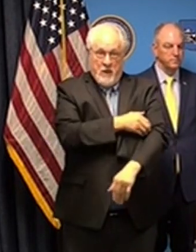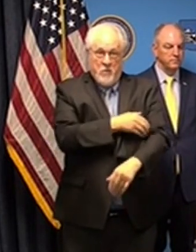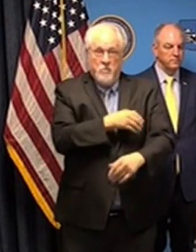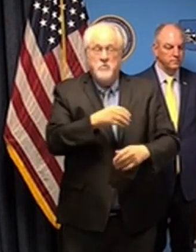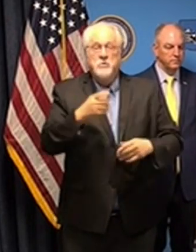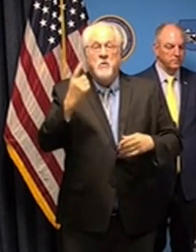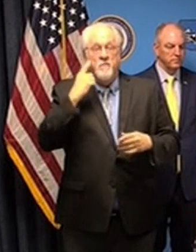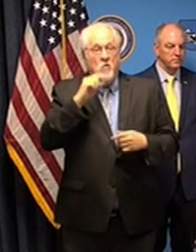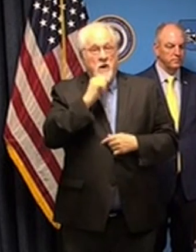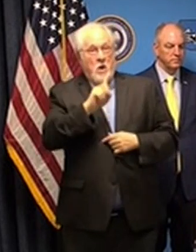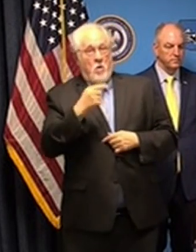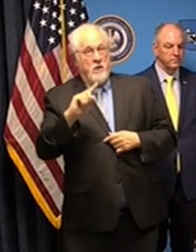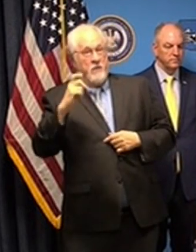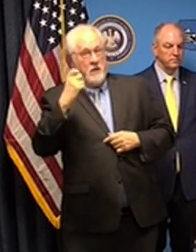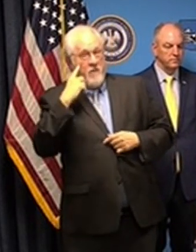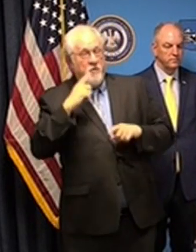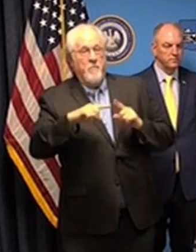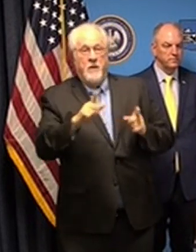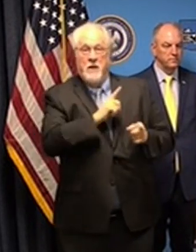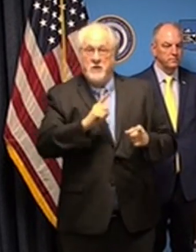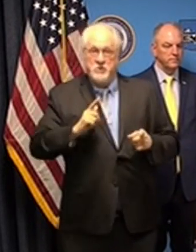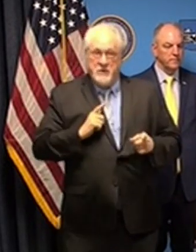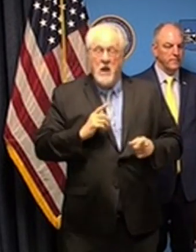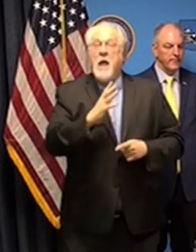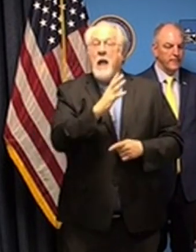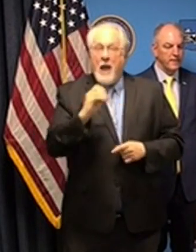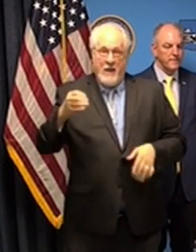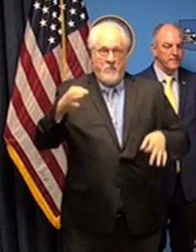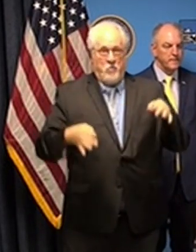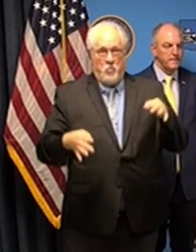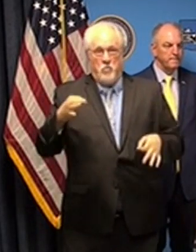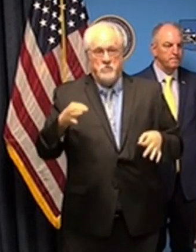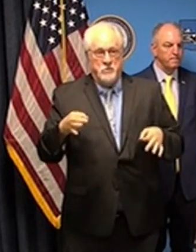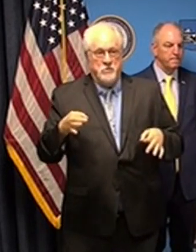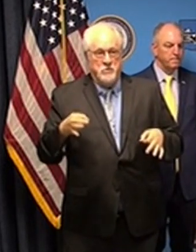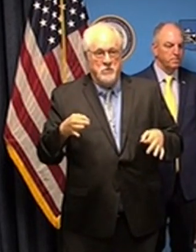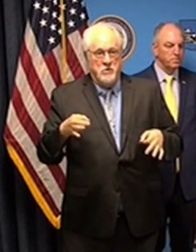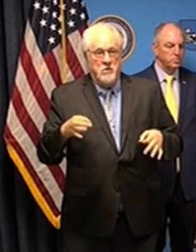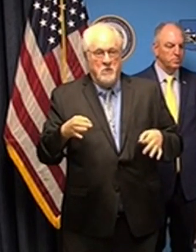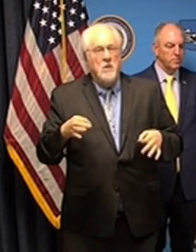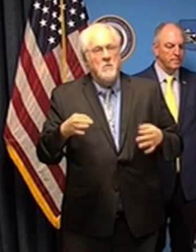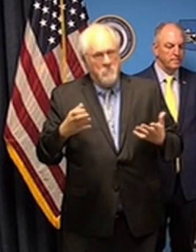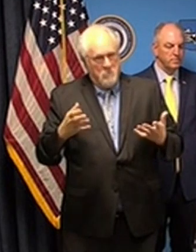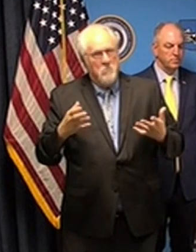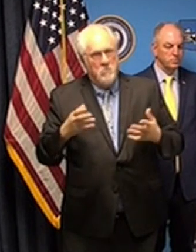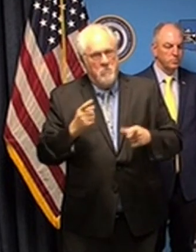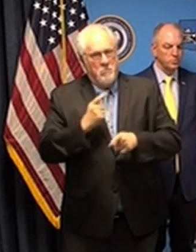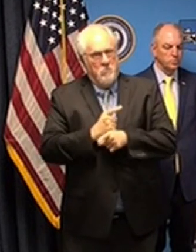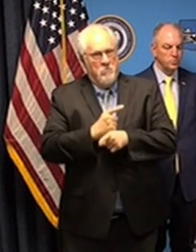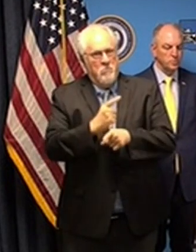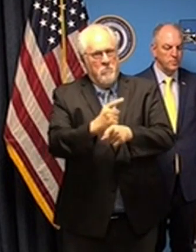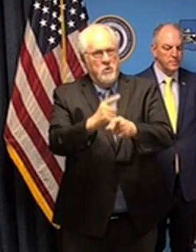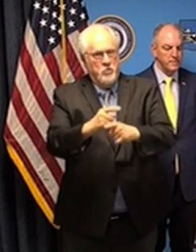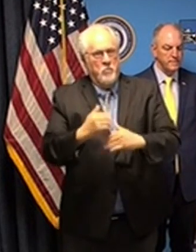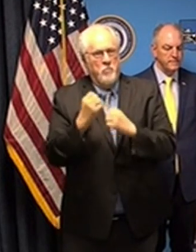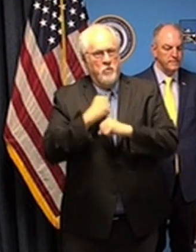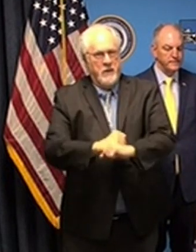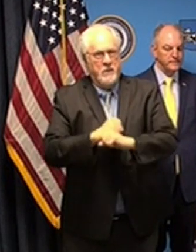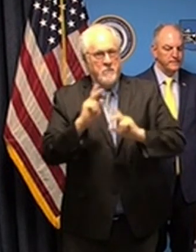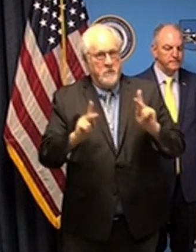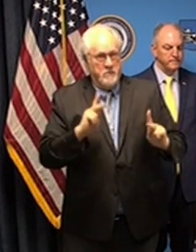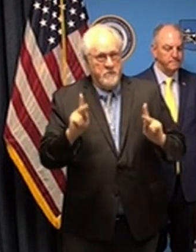tools necessary for not only the governor, but the legislature and our courts are within reach in order to protect the